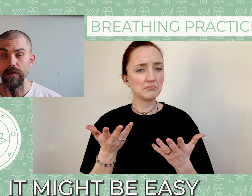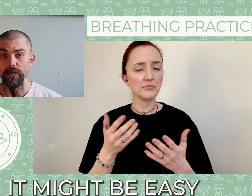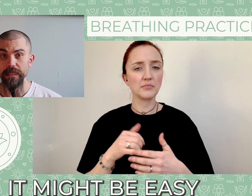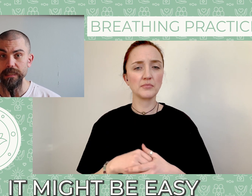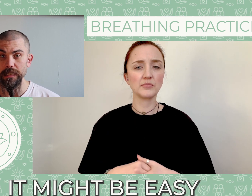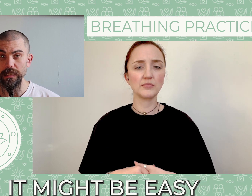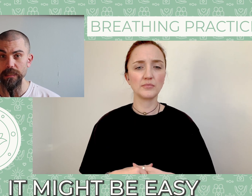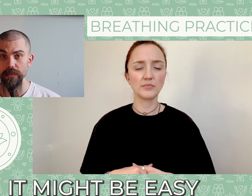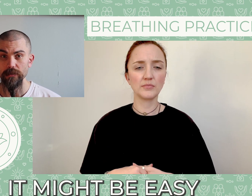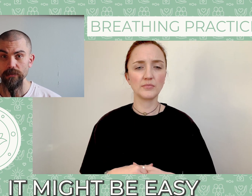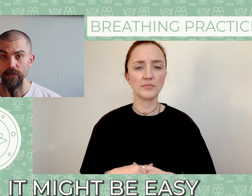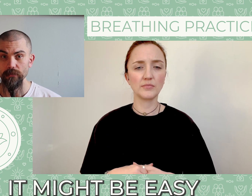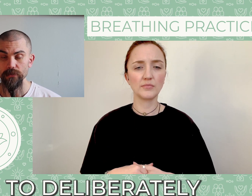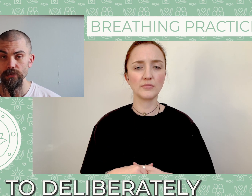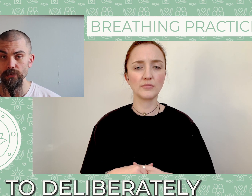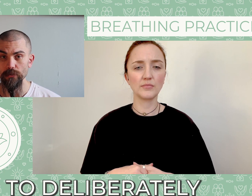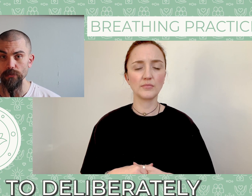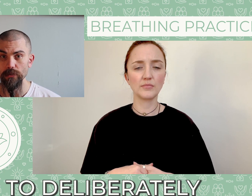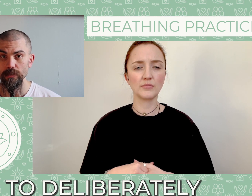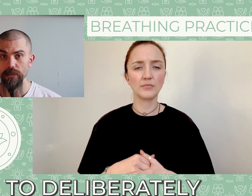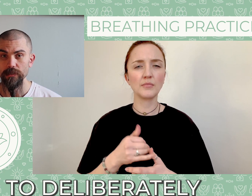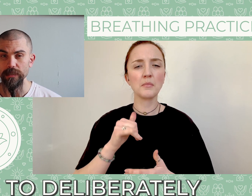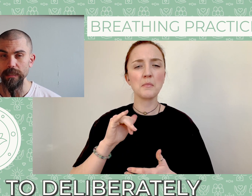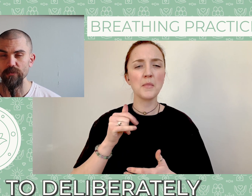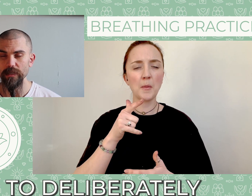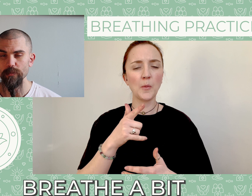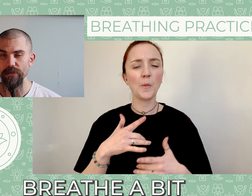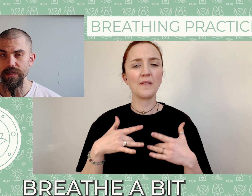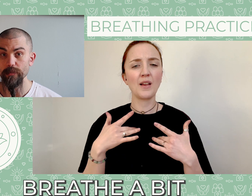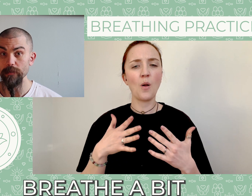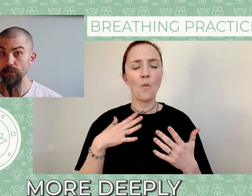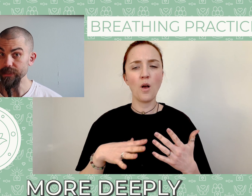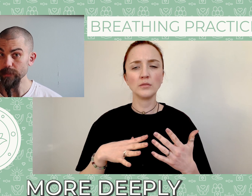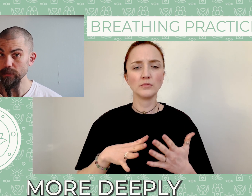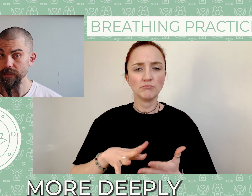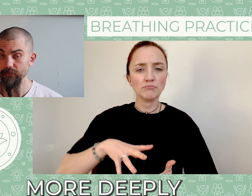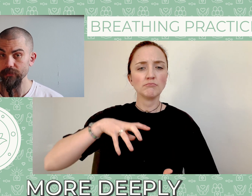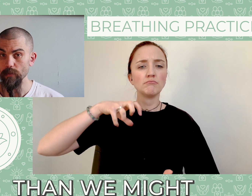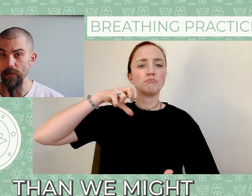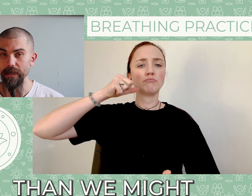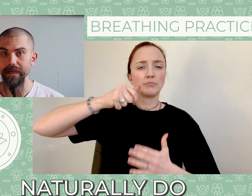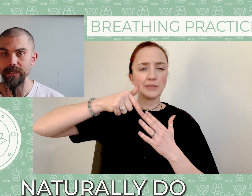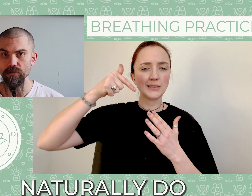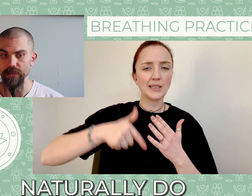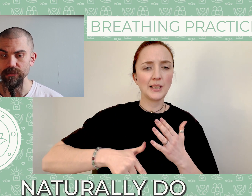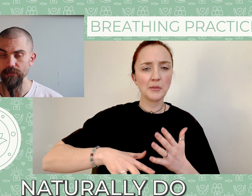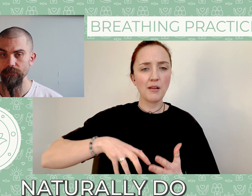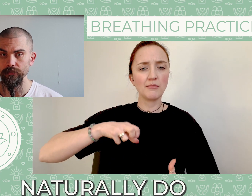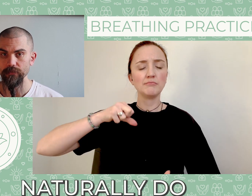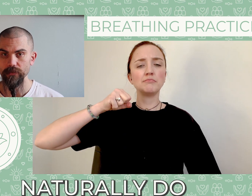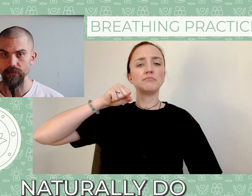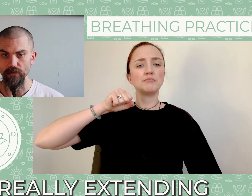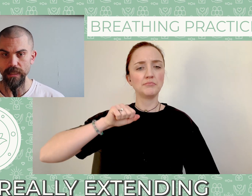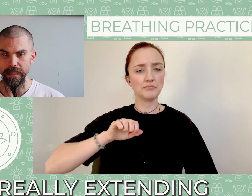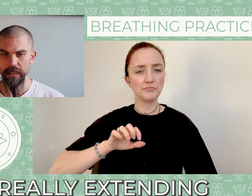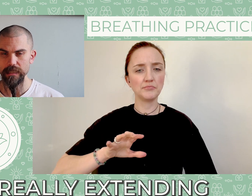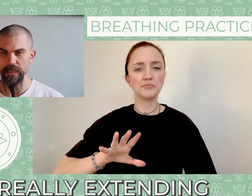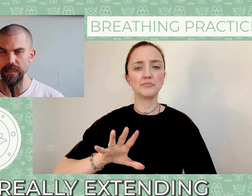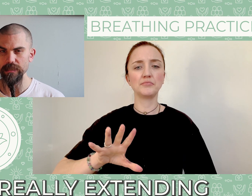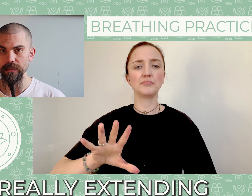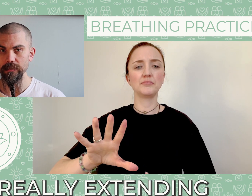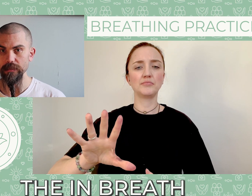And it might be easy to deliberately breathe a bit more deeply than we might naturally do,